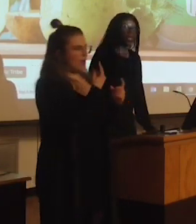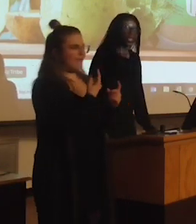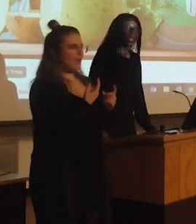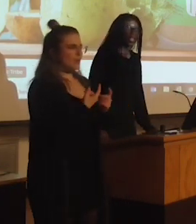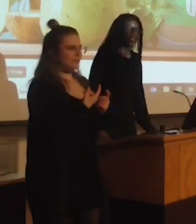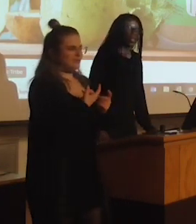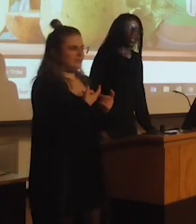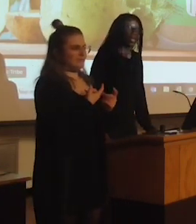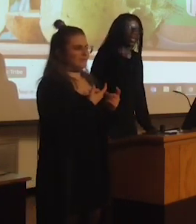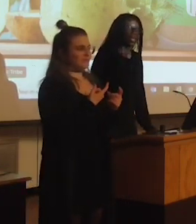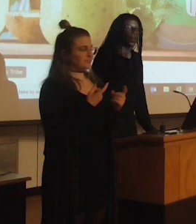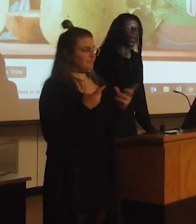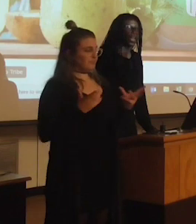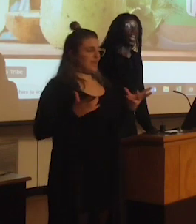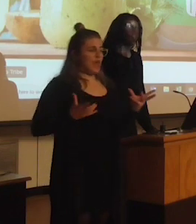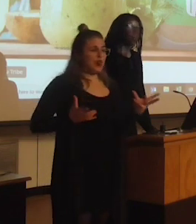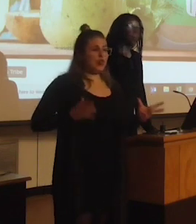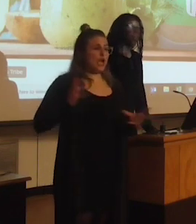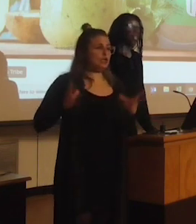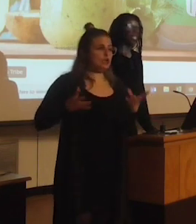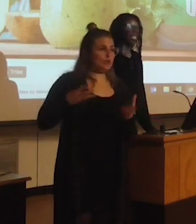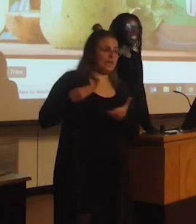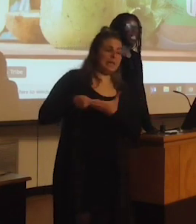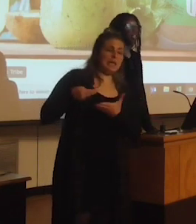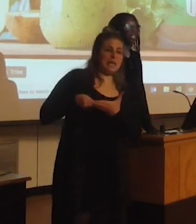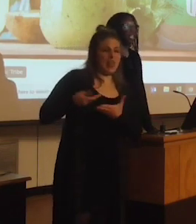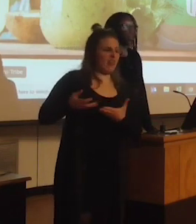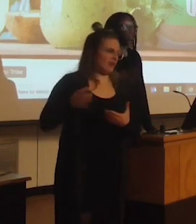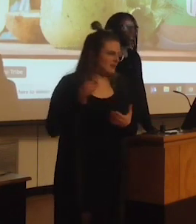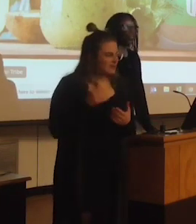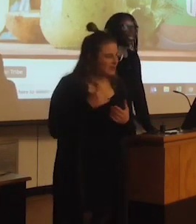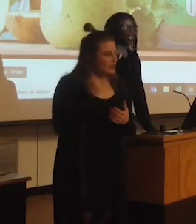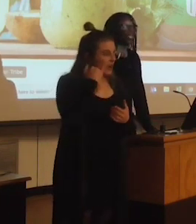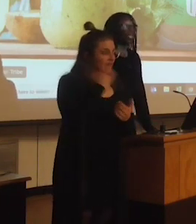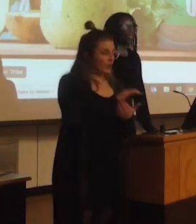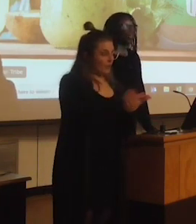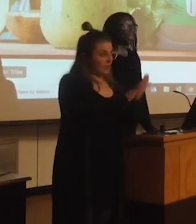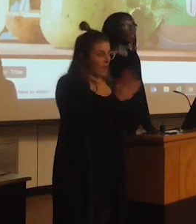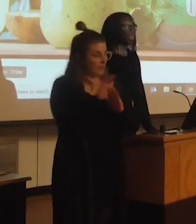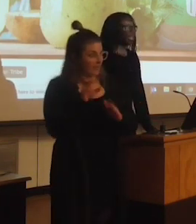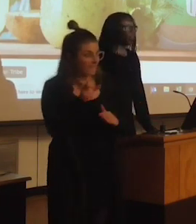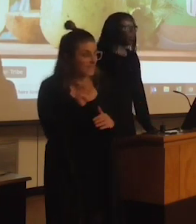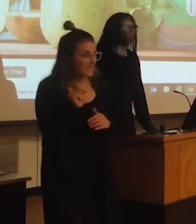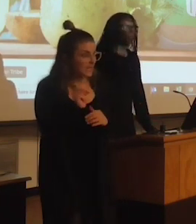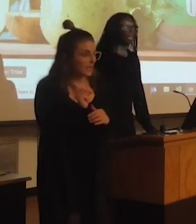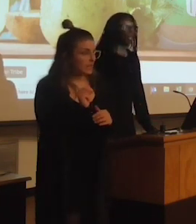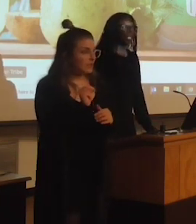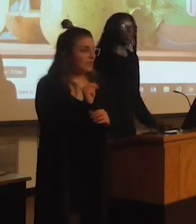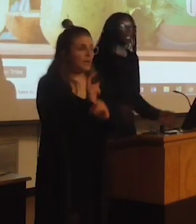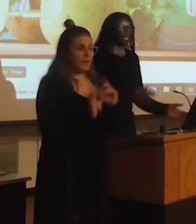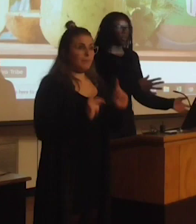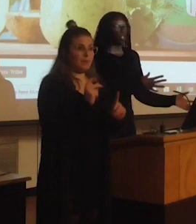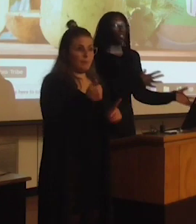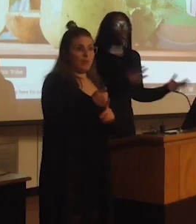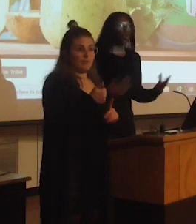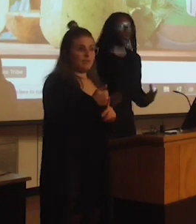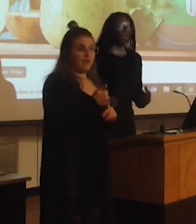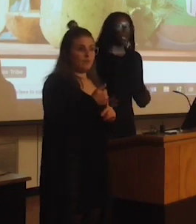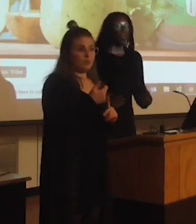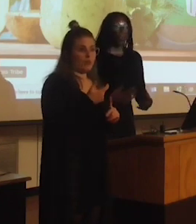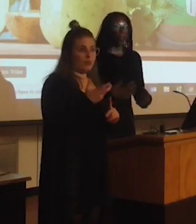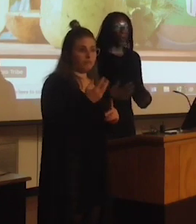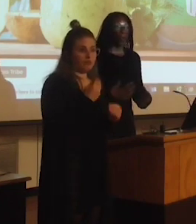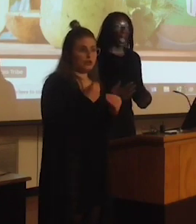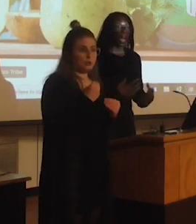you know, these luxury things. And so, like, if people are transitioning, like, you know, to vegan, then they probably are just going to